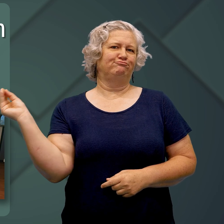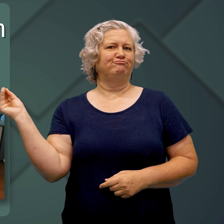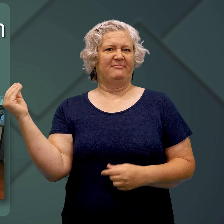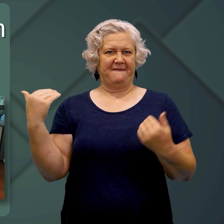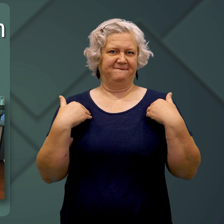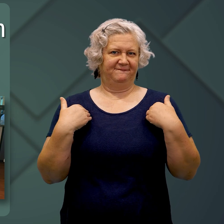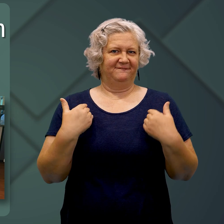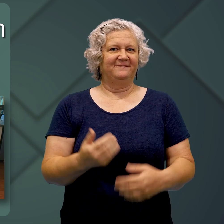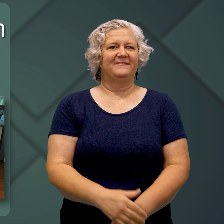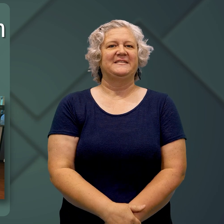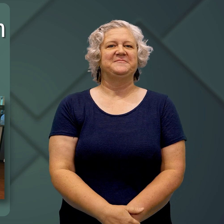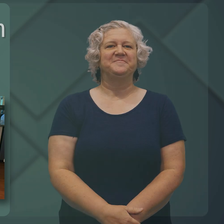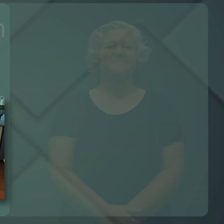leaving.